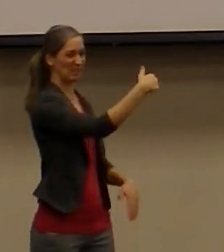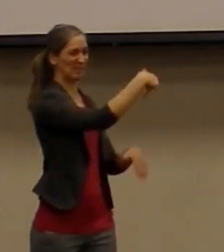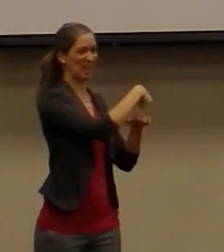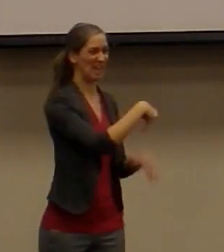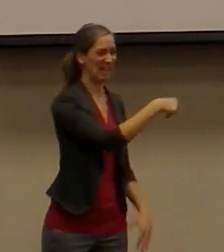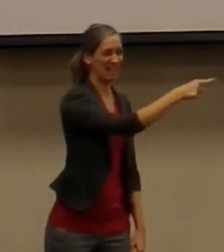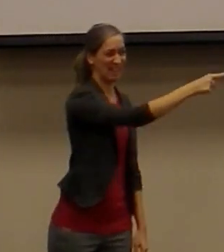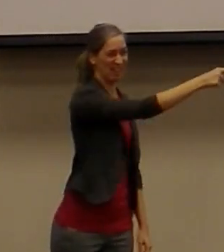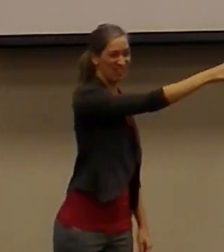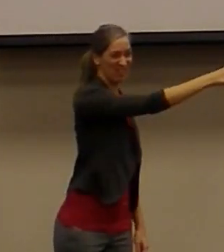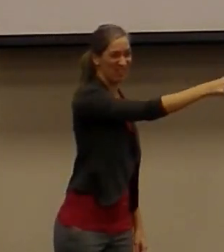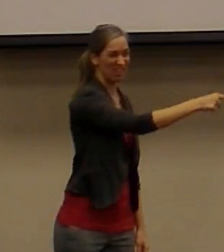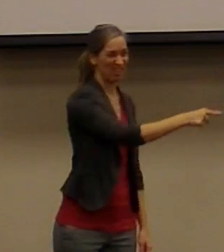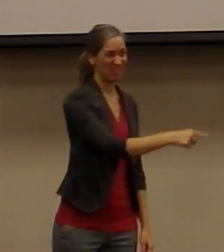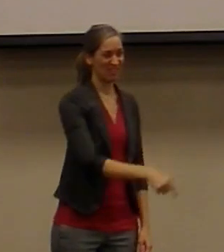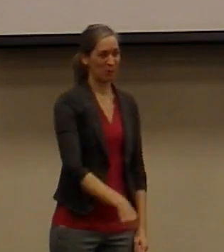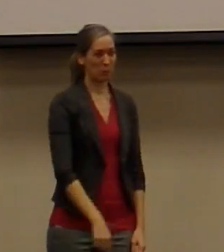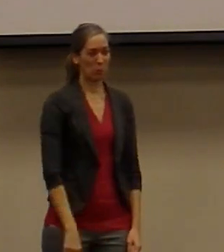up.